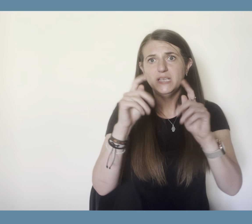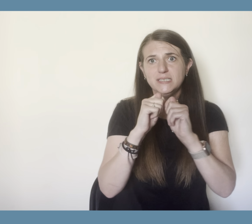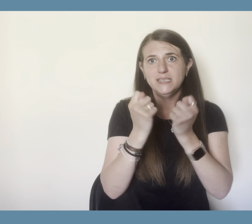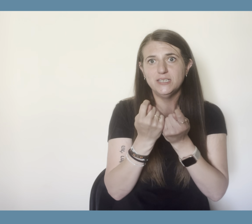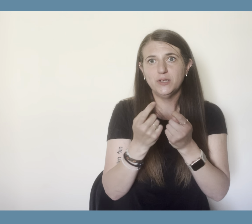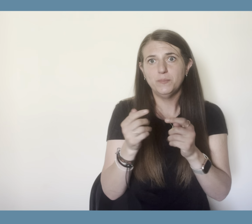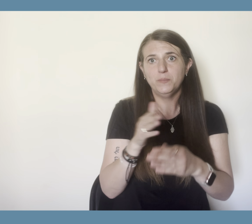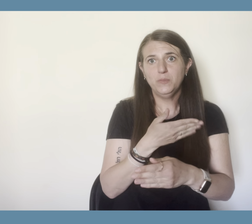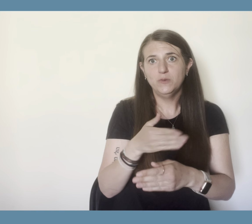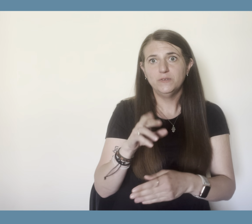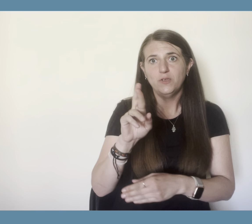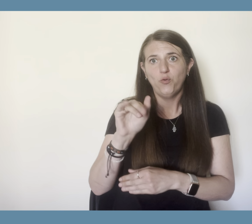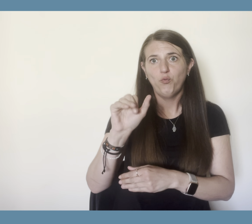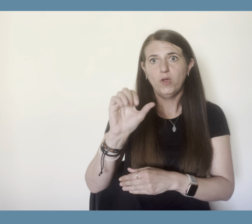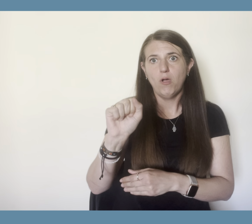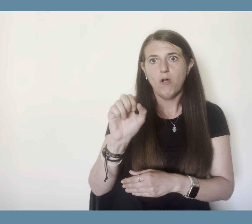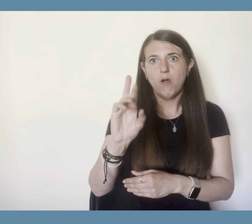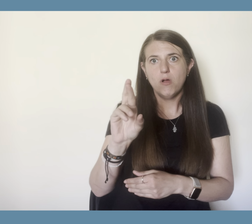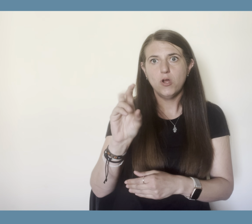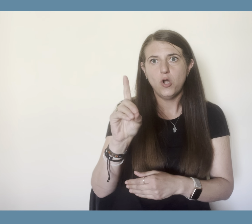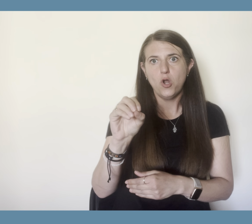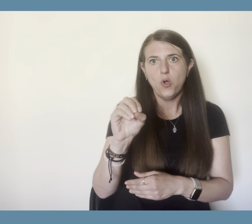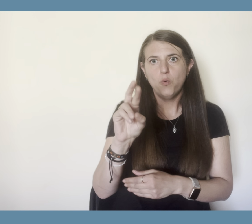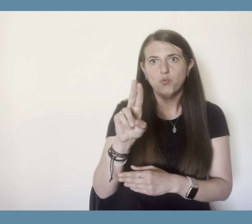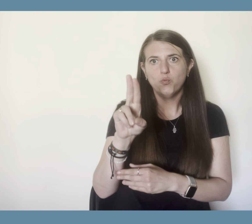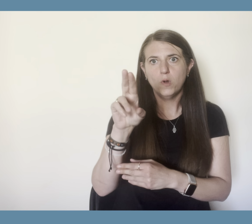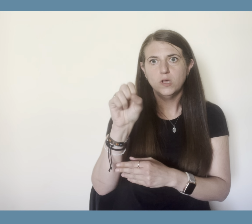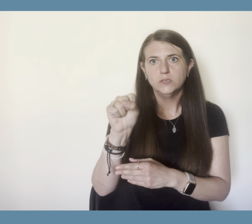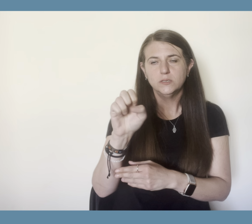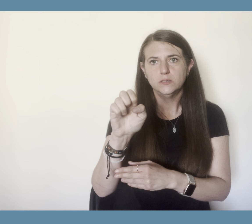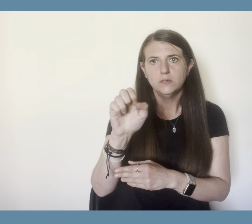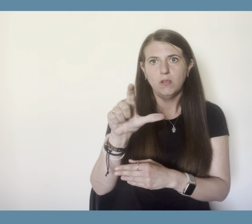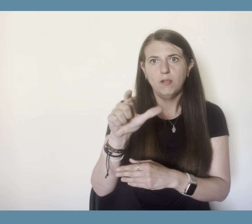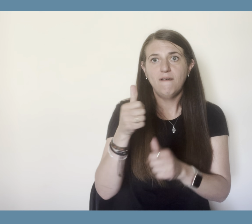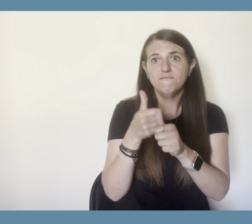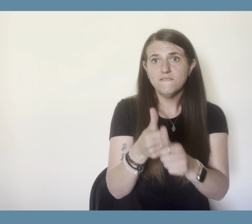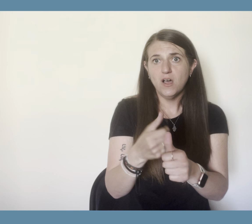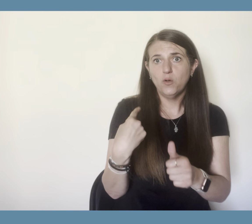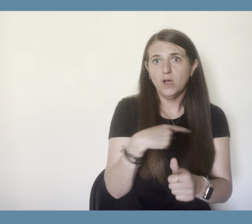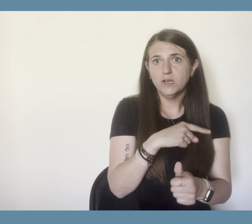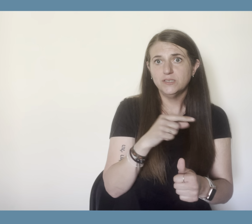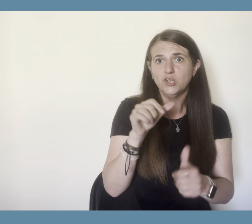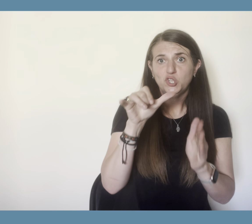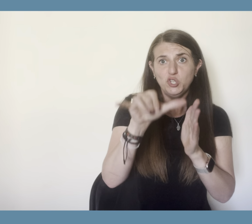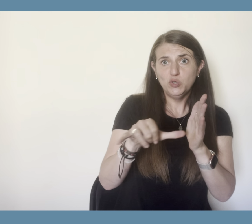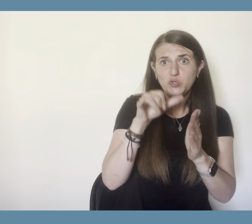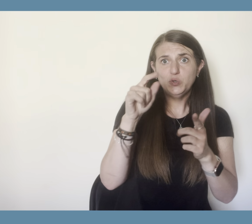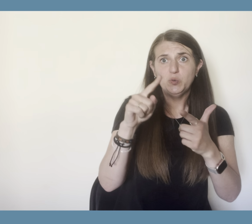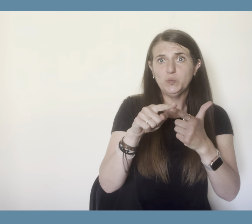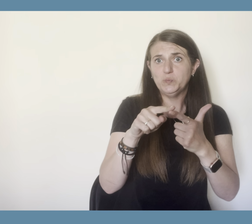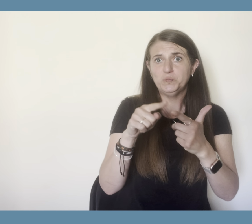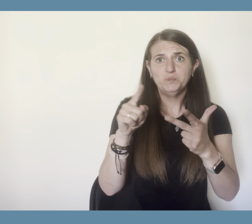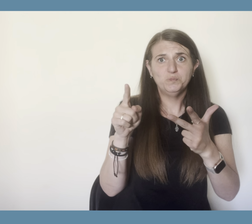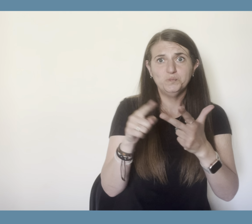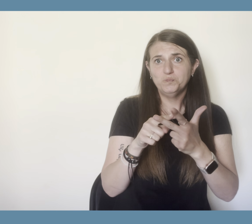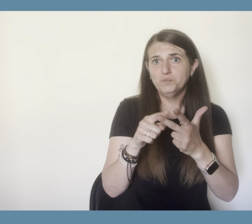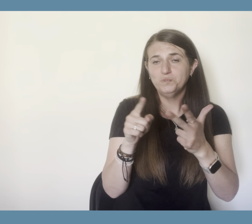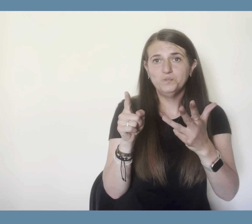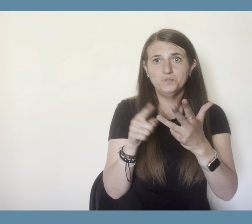Ricardo Russell. Please make sure to follow us on YouTube, Spotify, or Apple Podcast, and rate and review us wherever